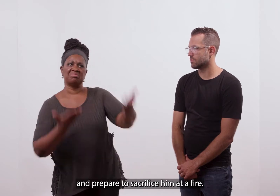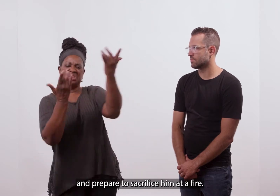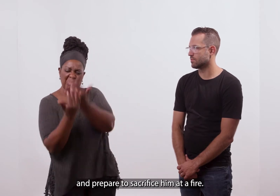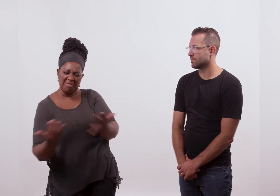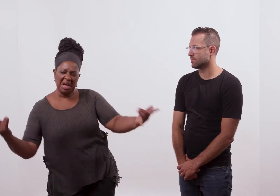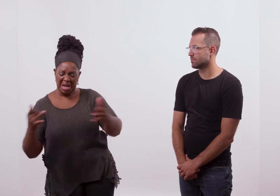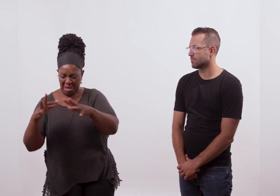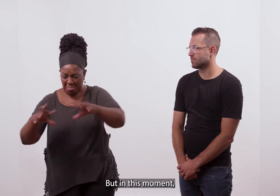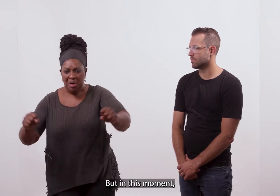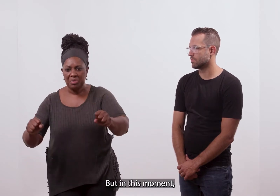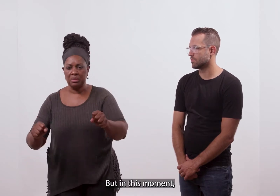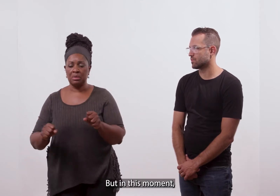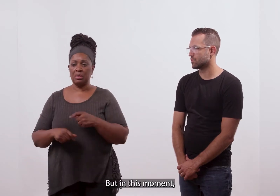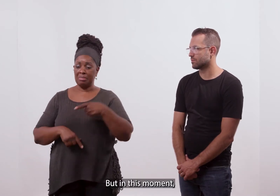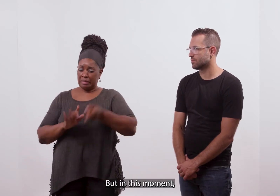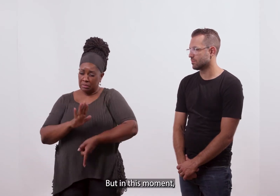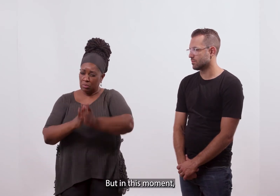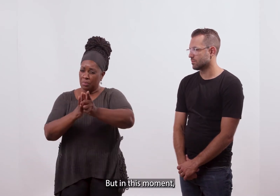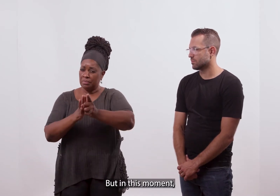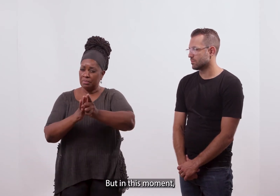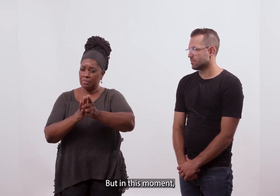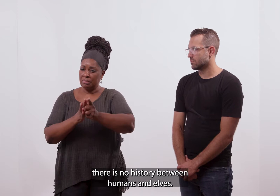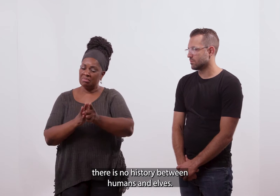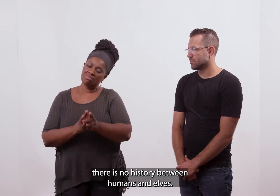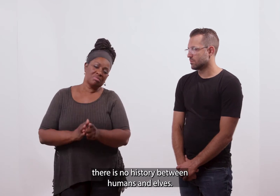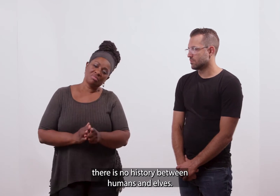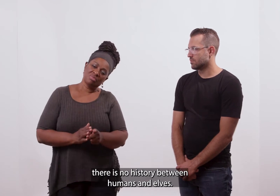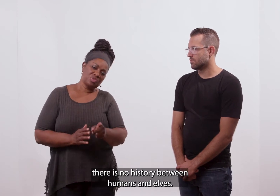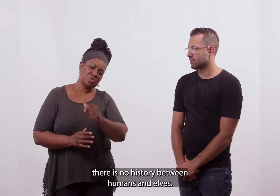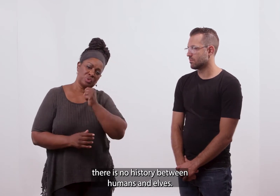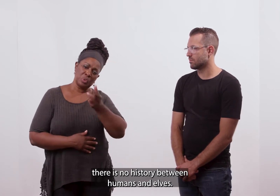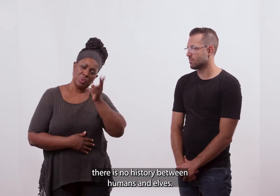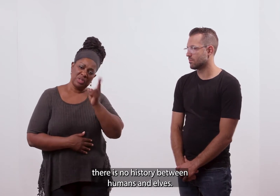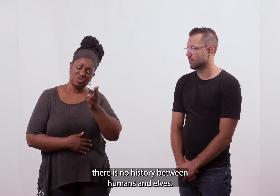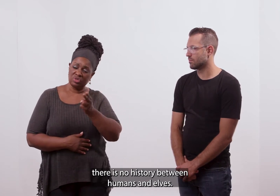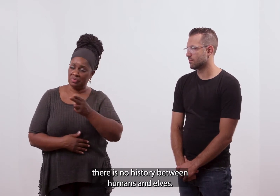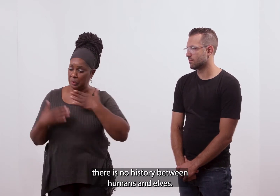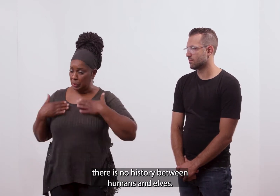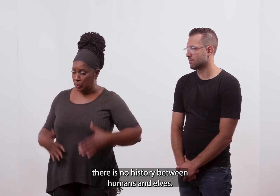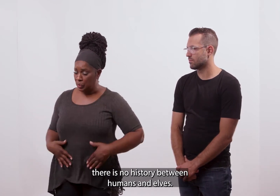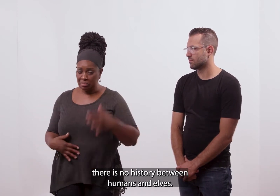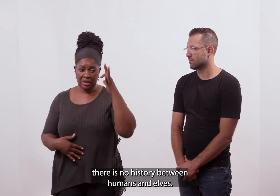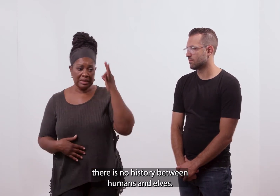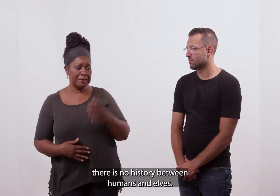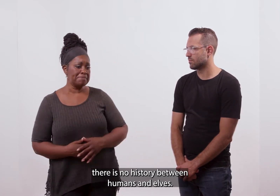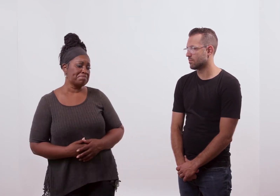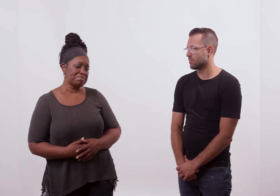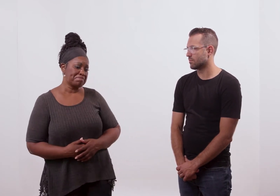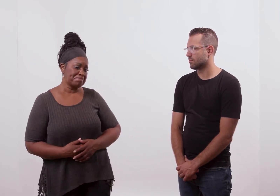fire. But in this moment, there is no history between humans and